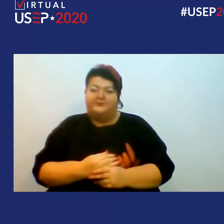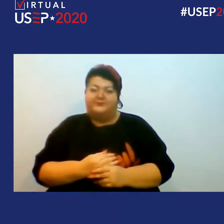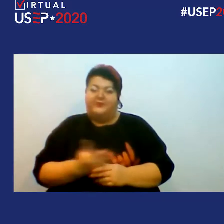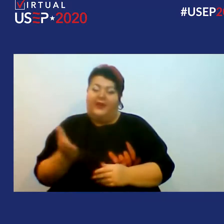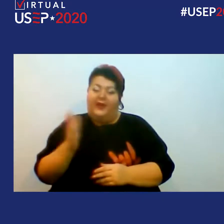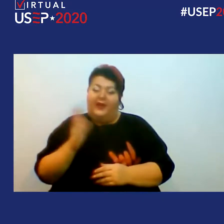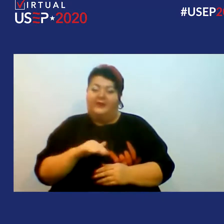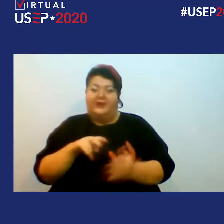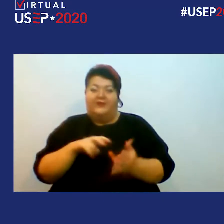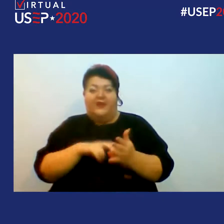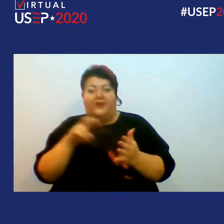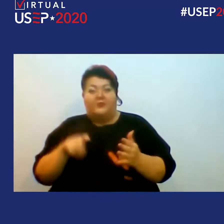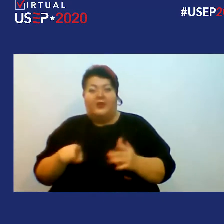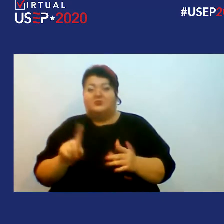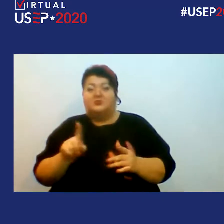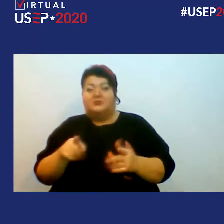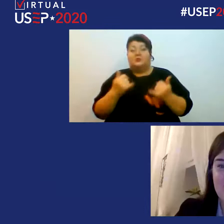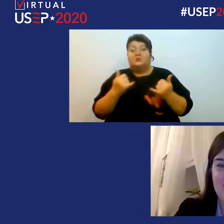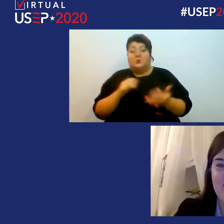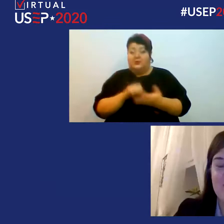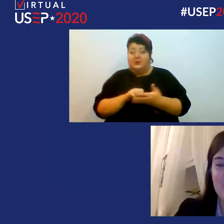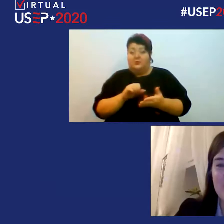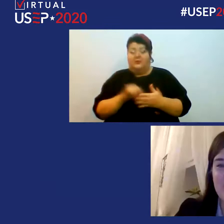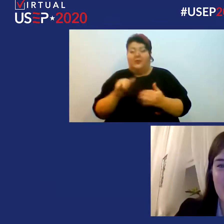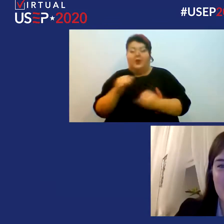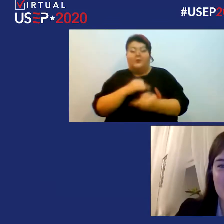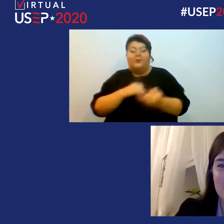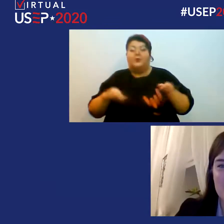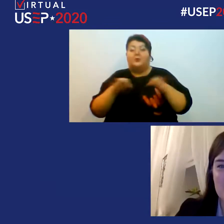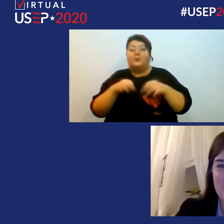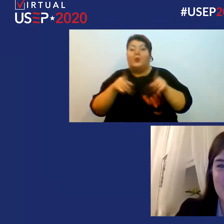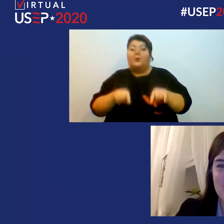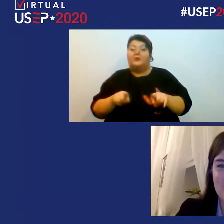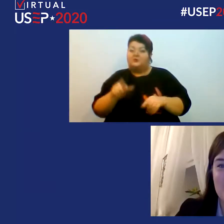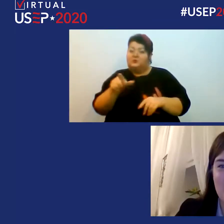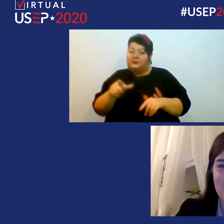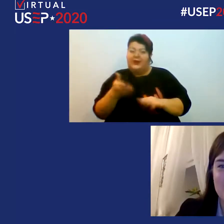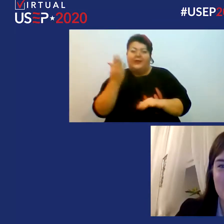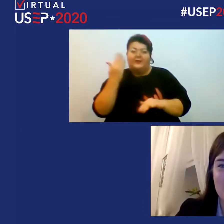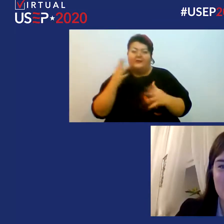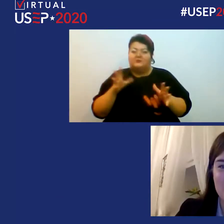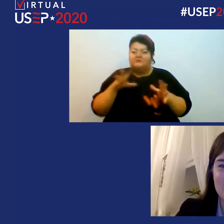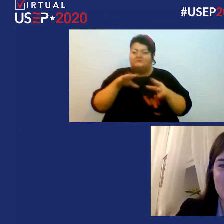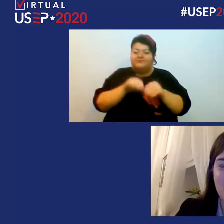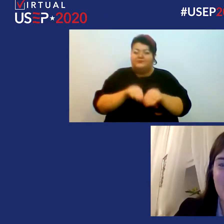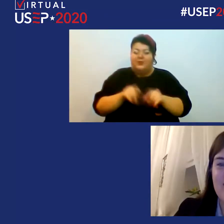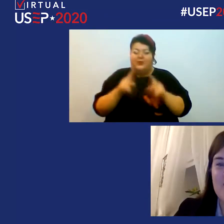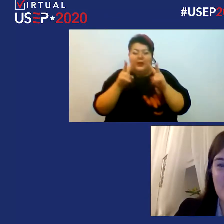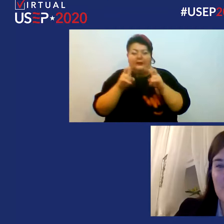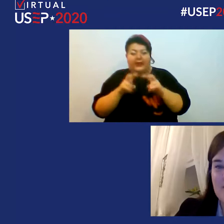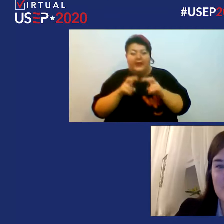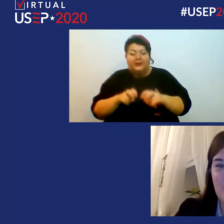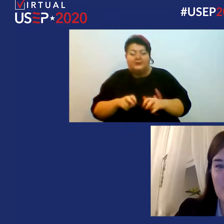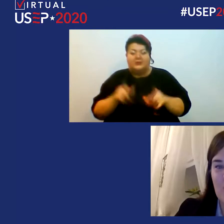doing today, you've long worked with social media and been looking at how social media impacts